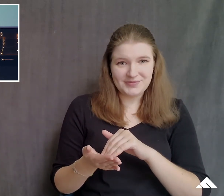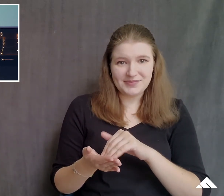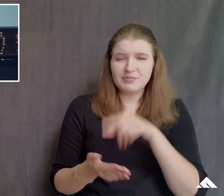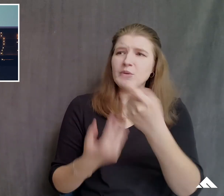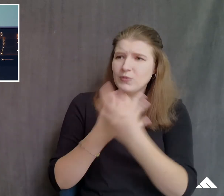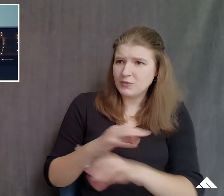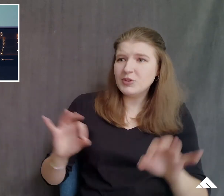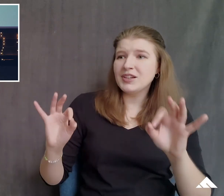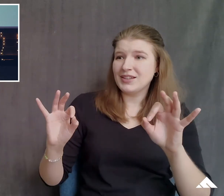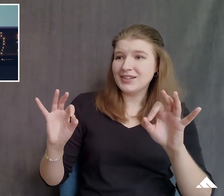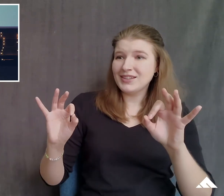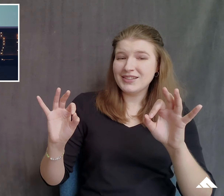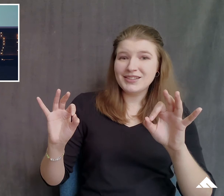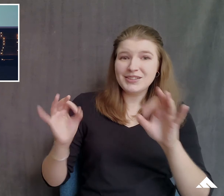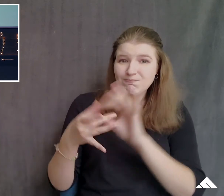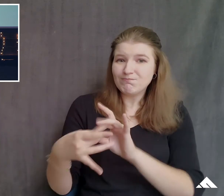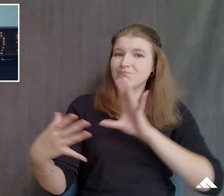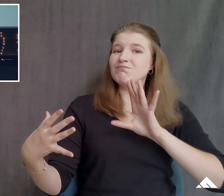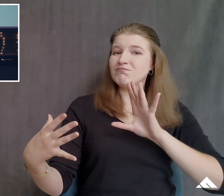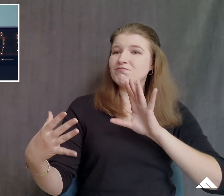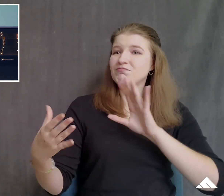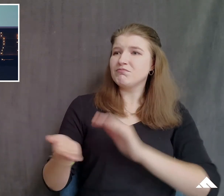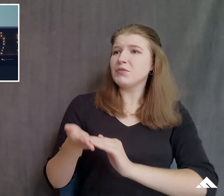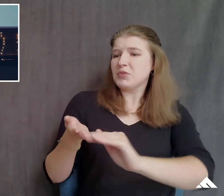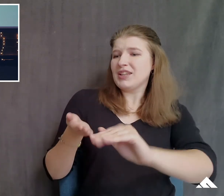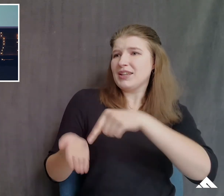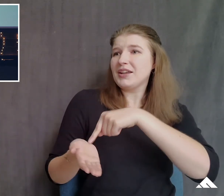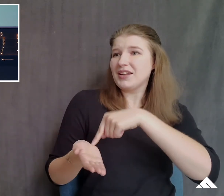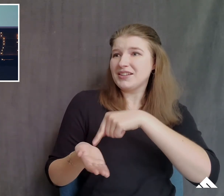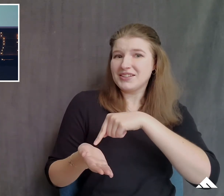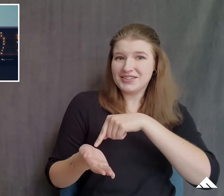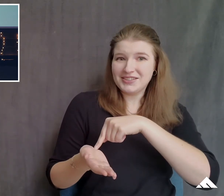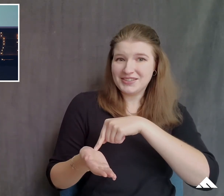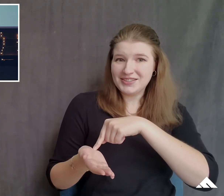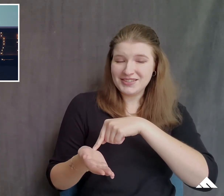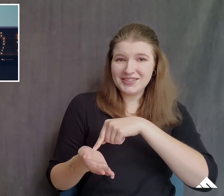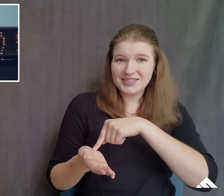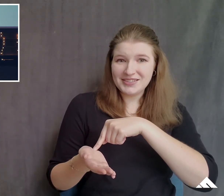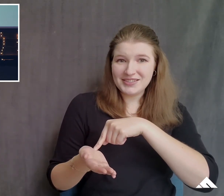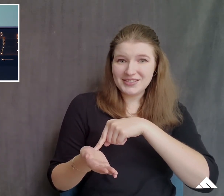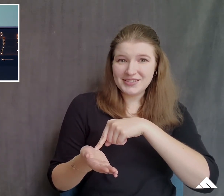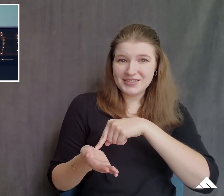You're free. You're released from the debt that you could not pay.